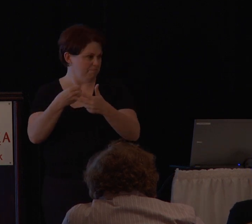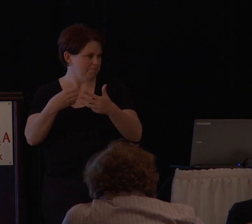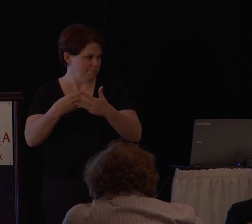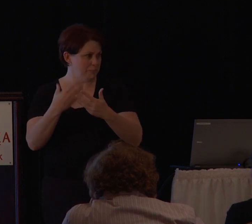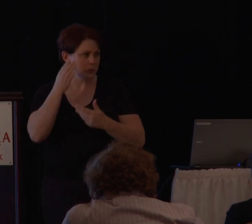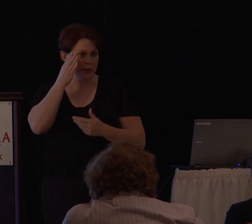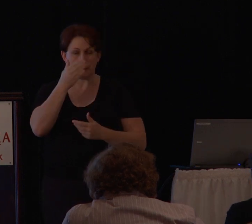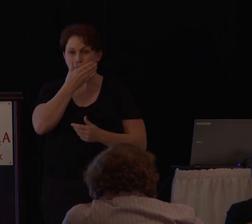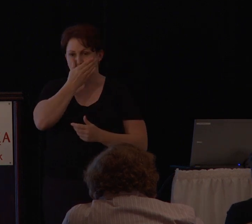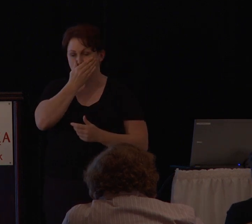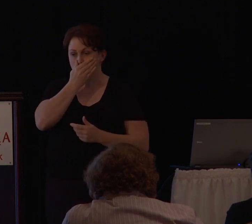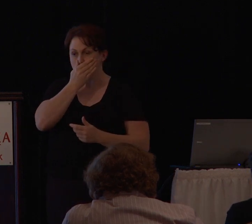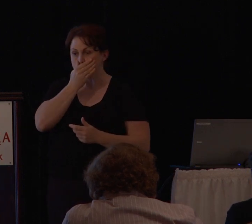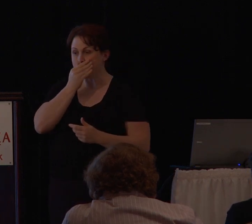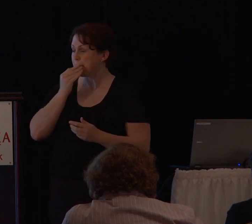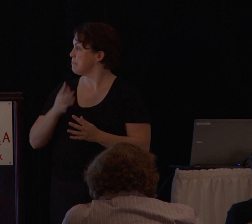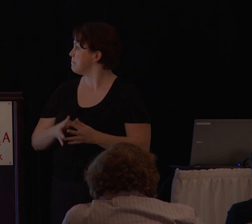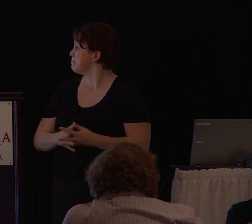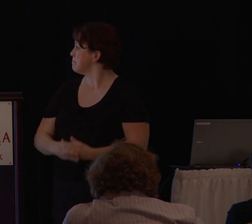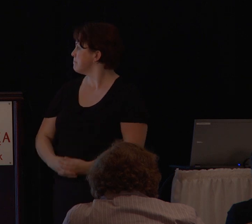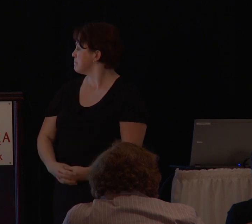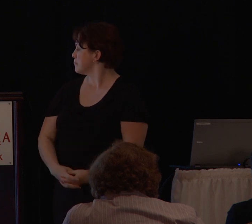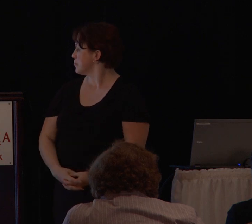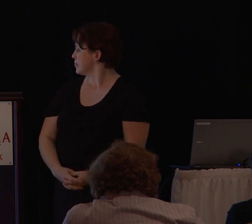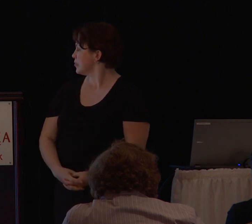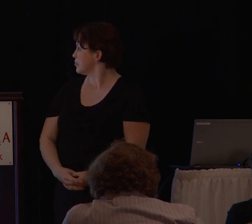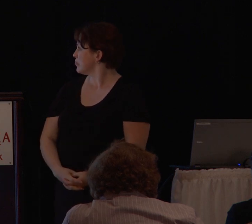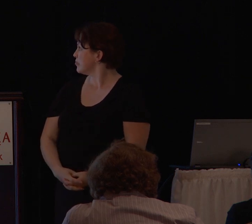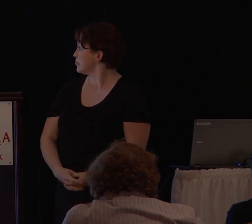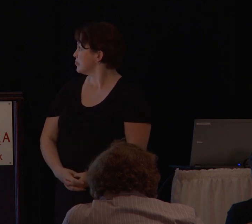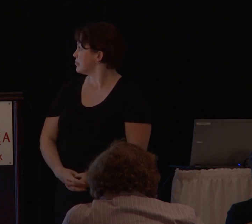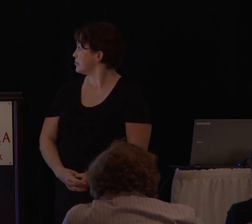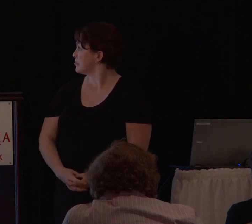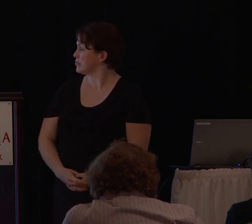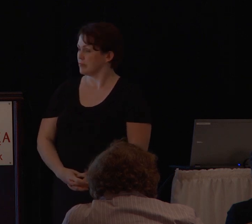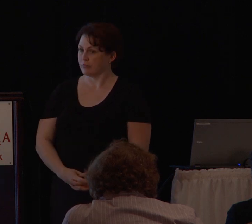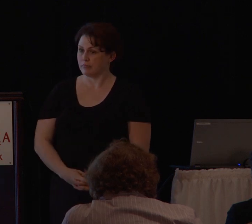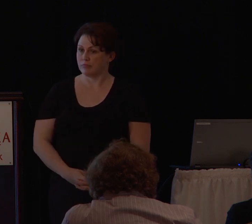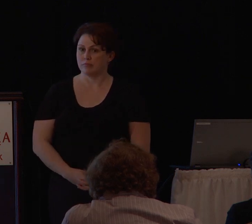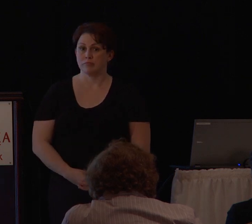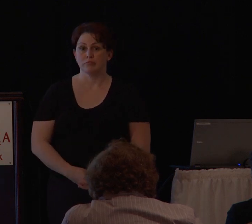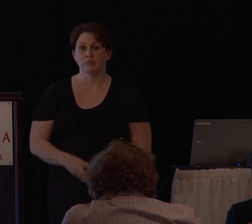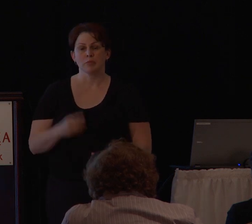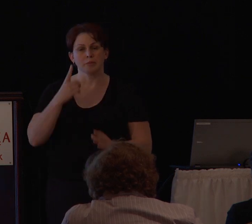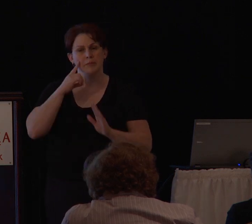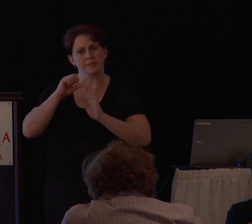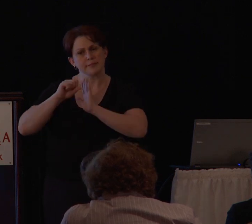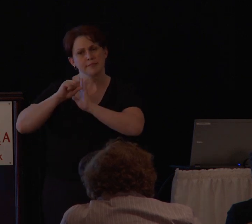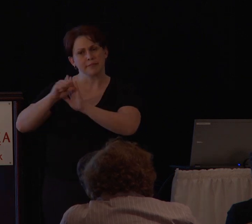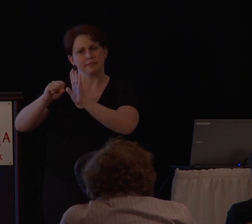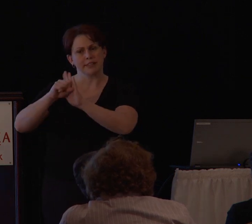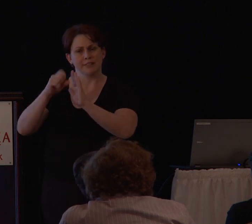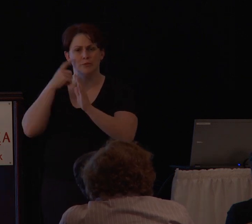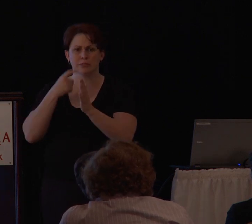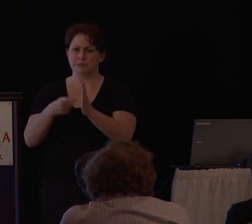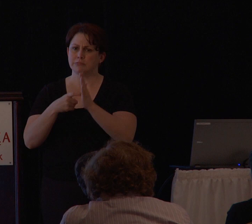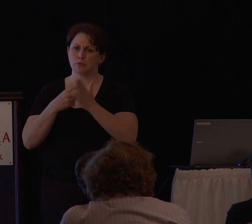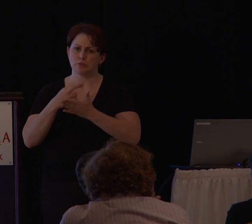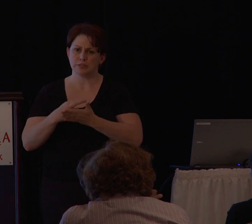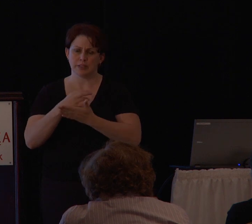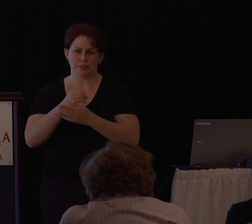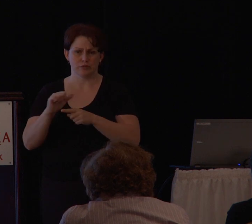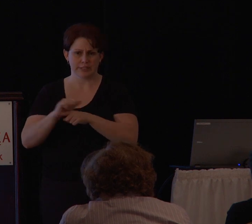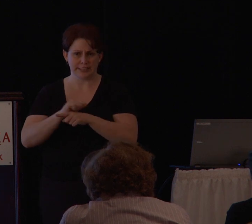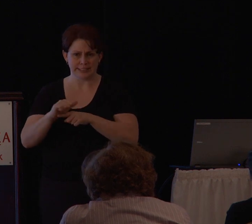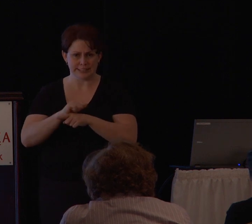bit more detail. So the first is advocating for resources and essential training. And second is